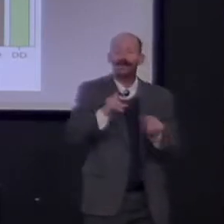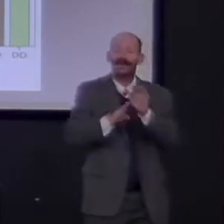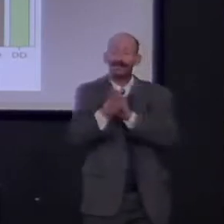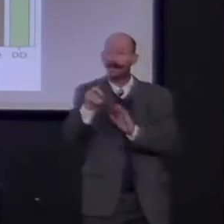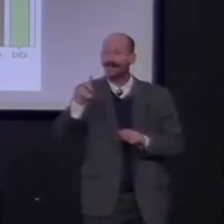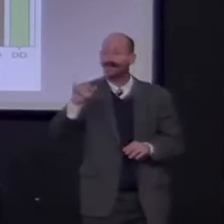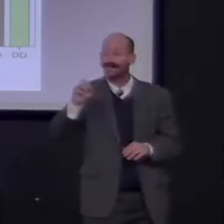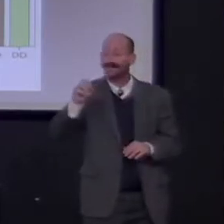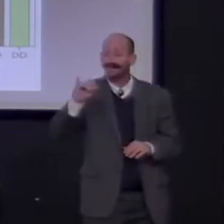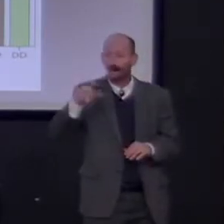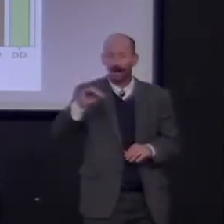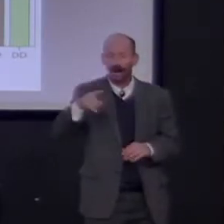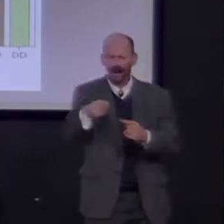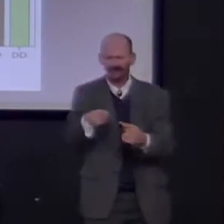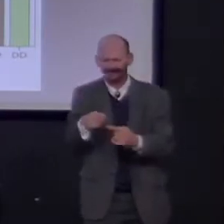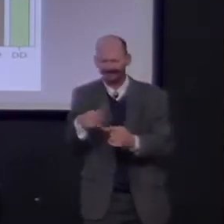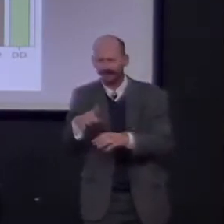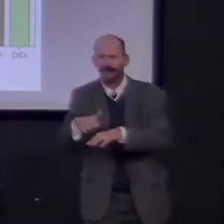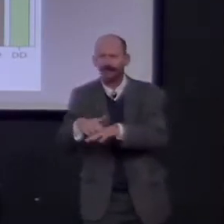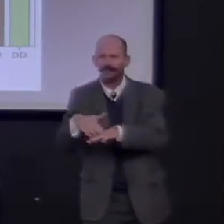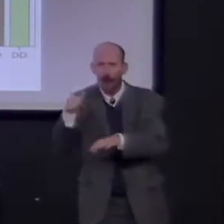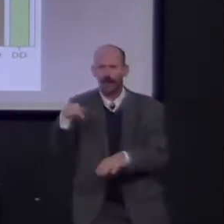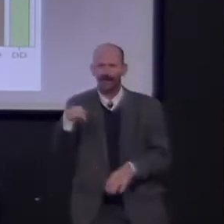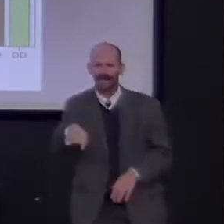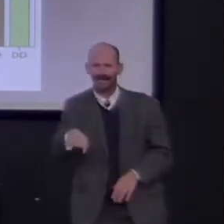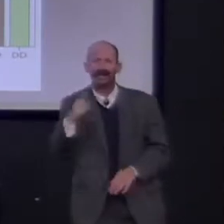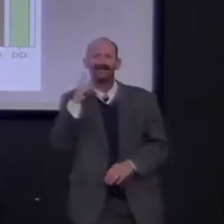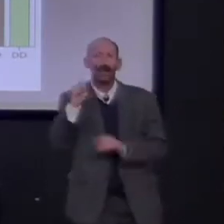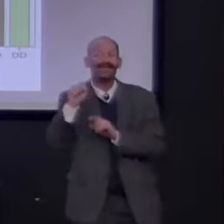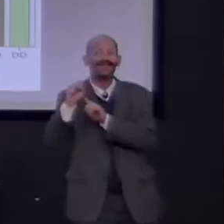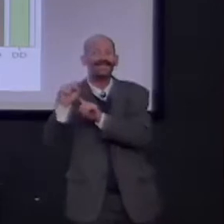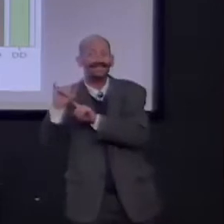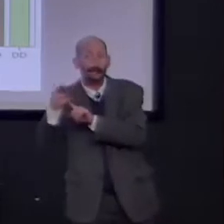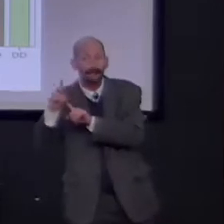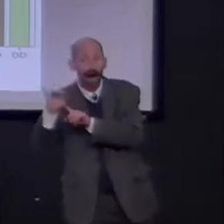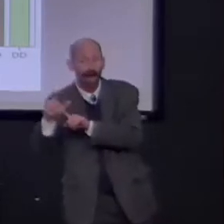of the test than their typically developing controls. So symbolic